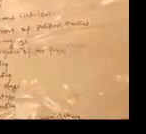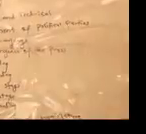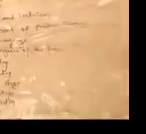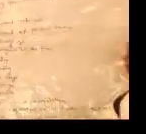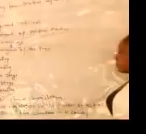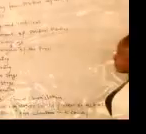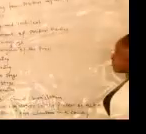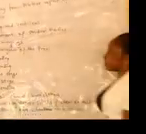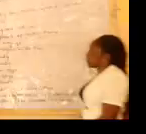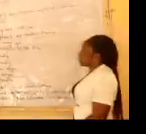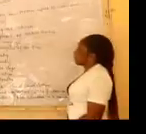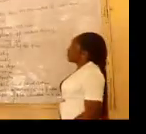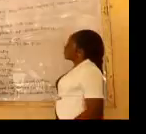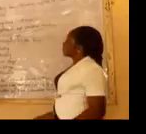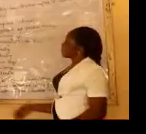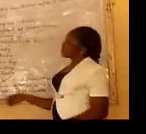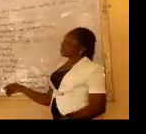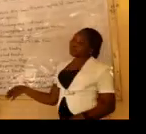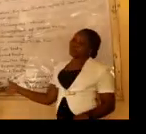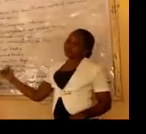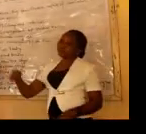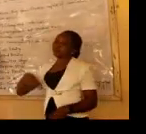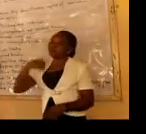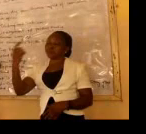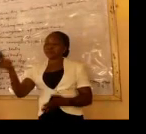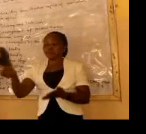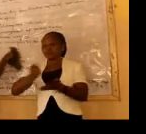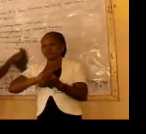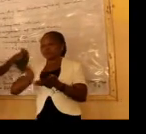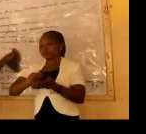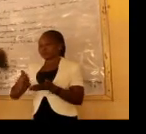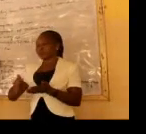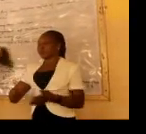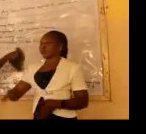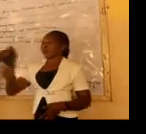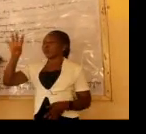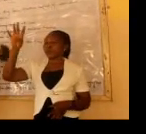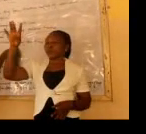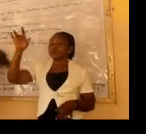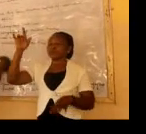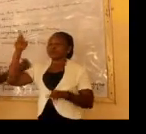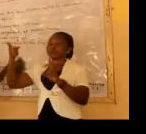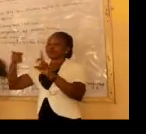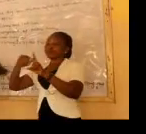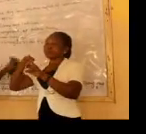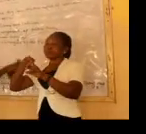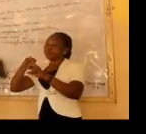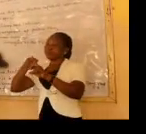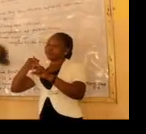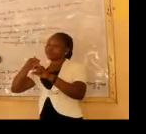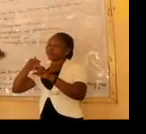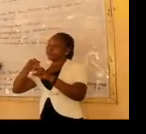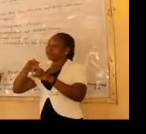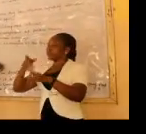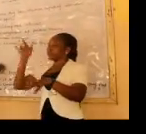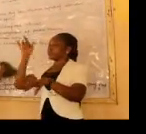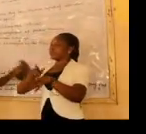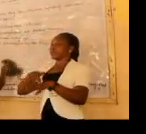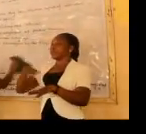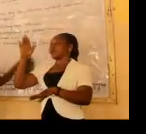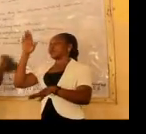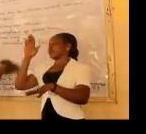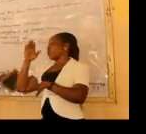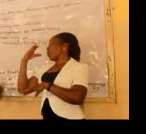So they said we should do what? We should outline 4 positive impacts of colonialism in West